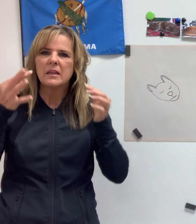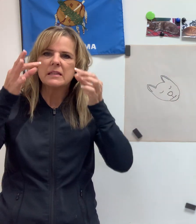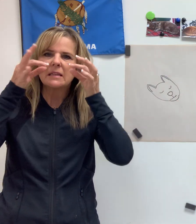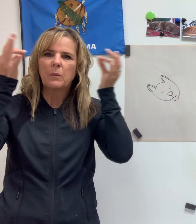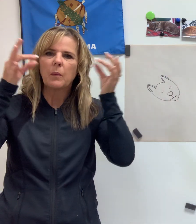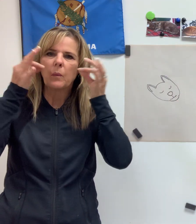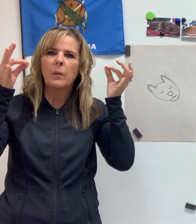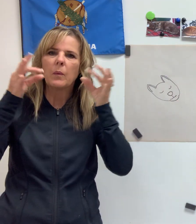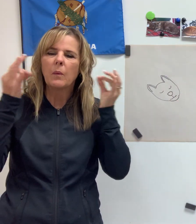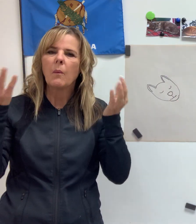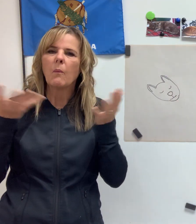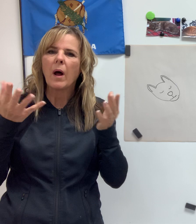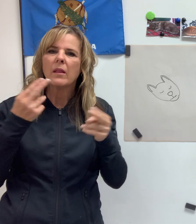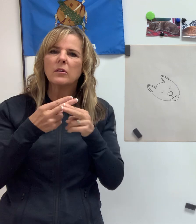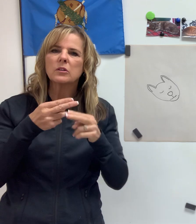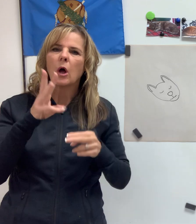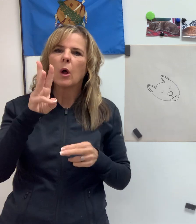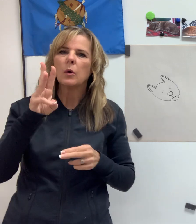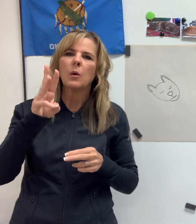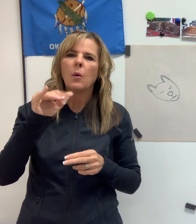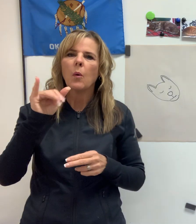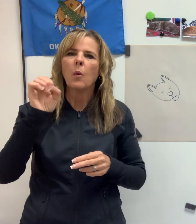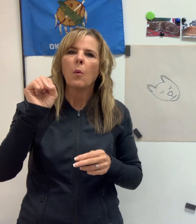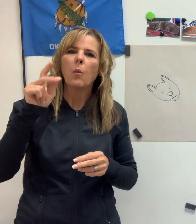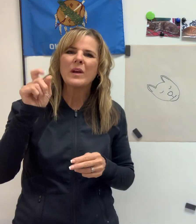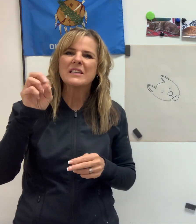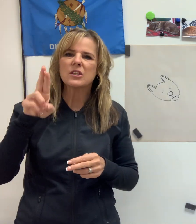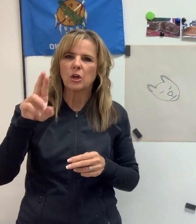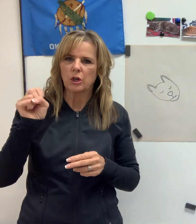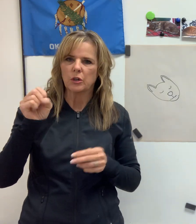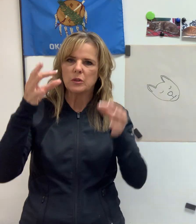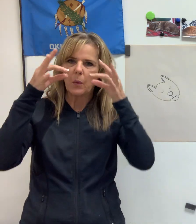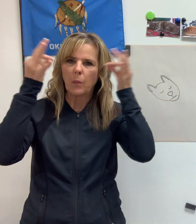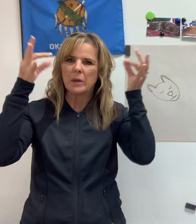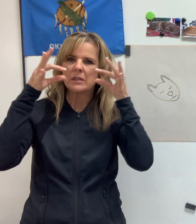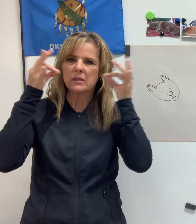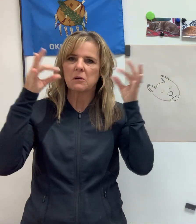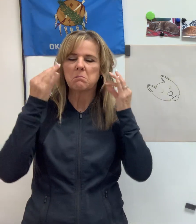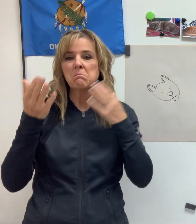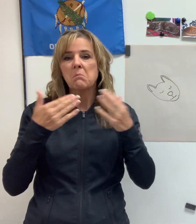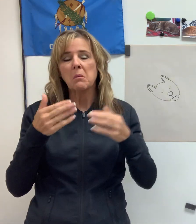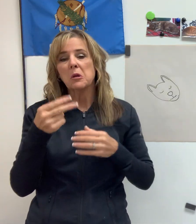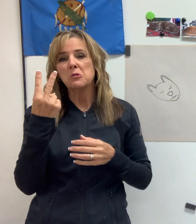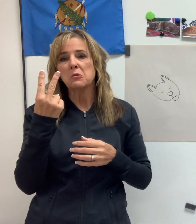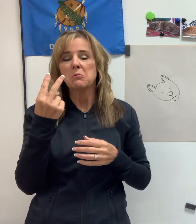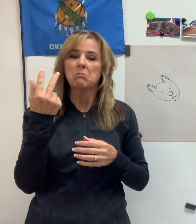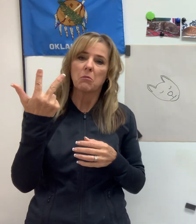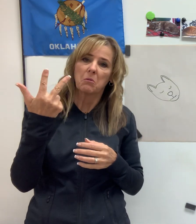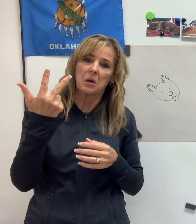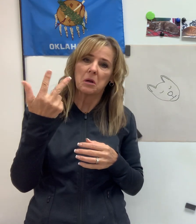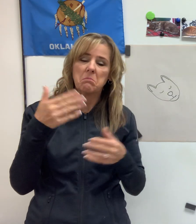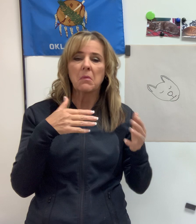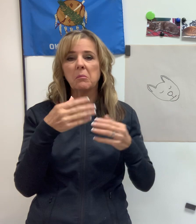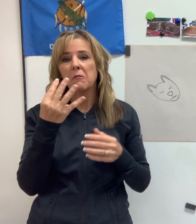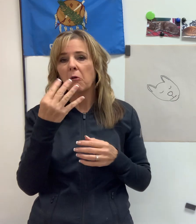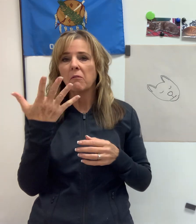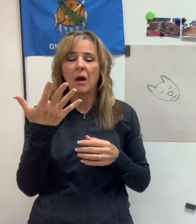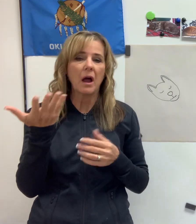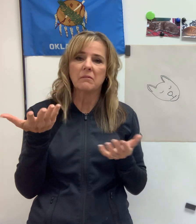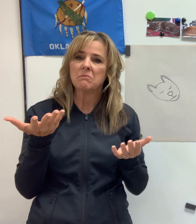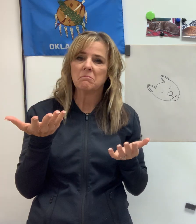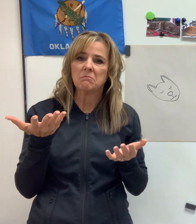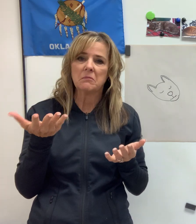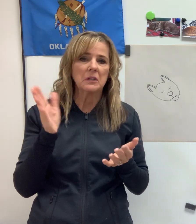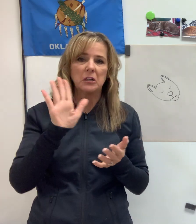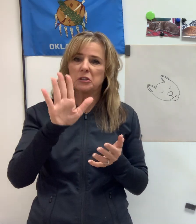called? Whiskers. So you can make some whiskers. You might have room for 2 or 3 whiskers. Maybe you want 4 or 5 whiskers.